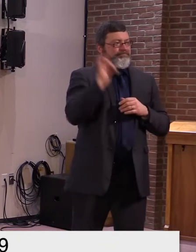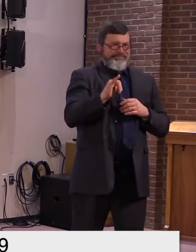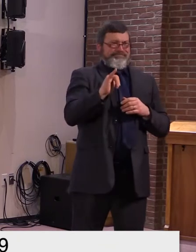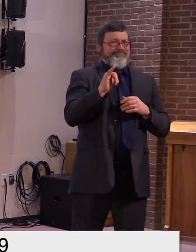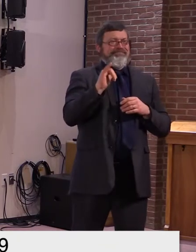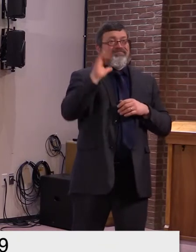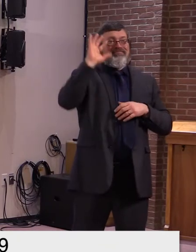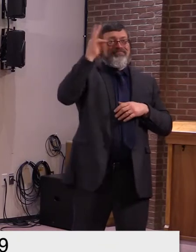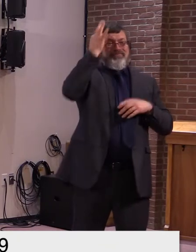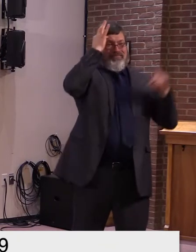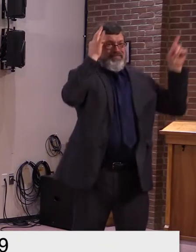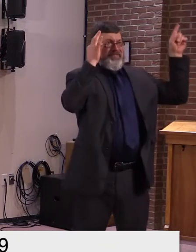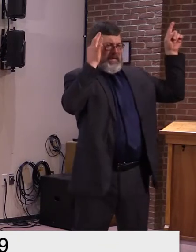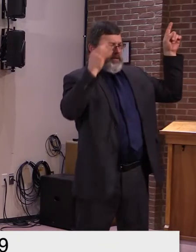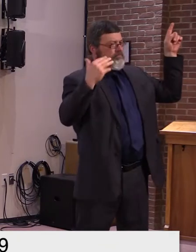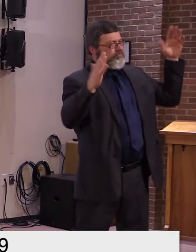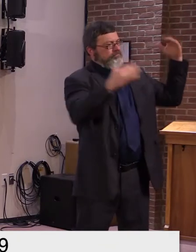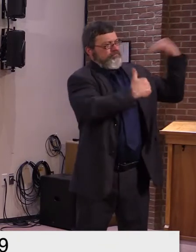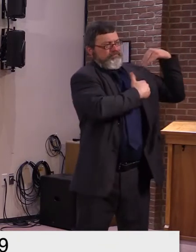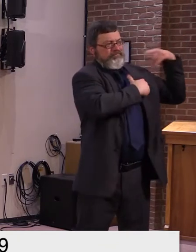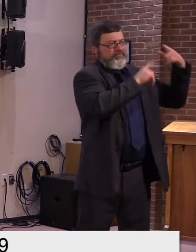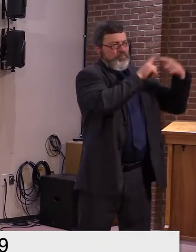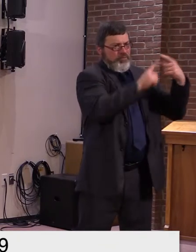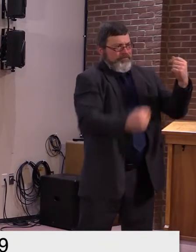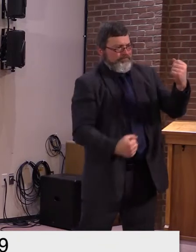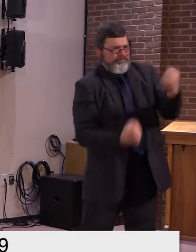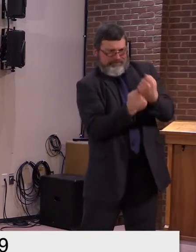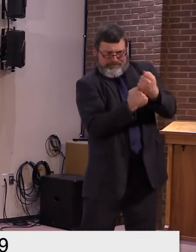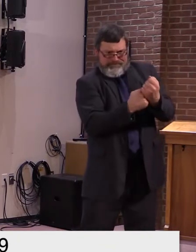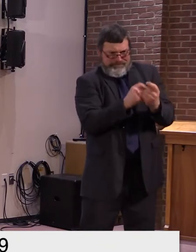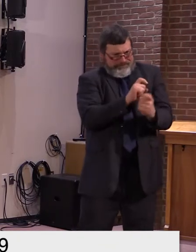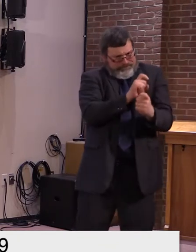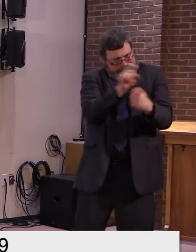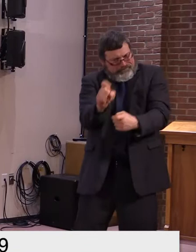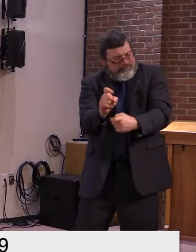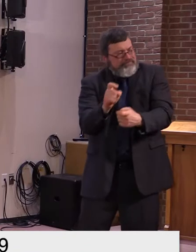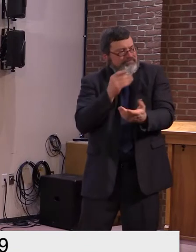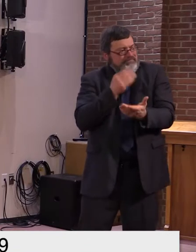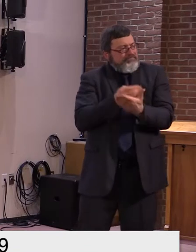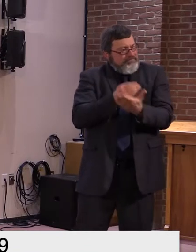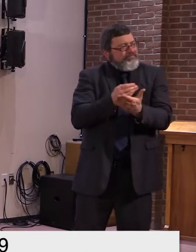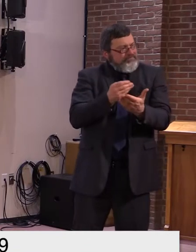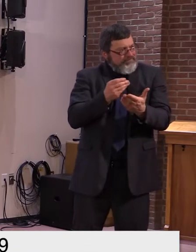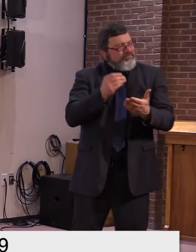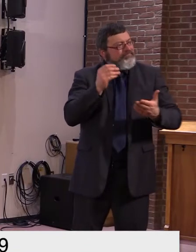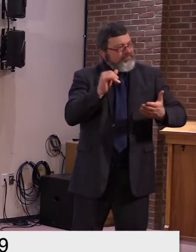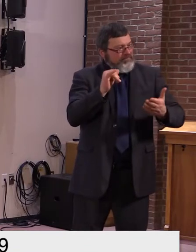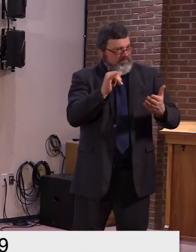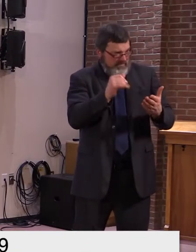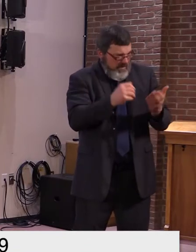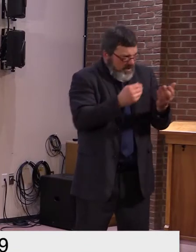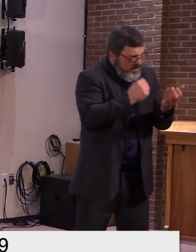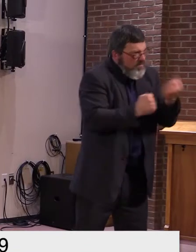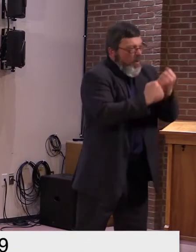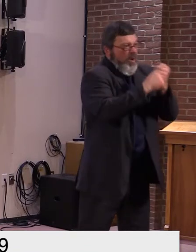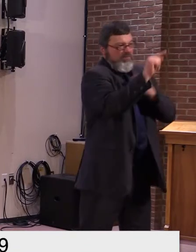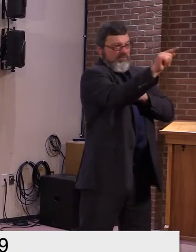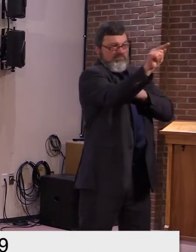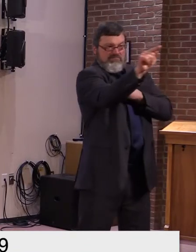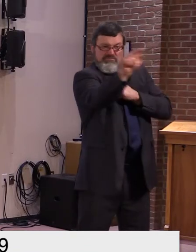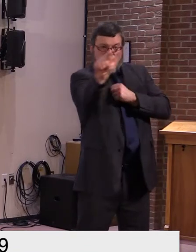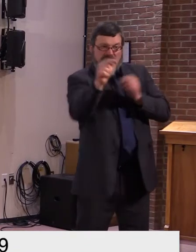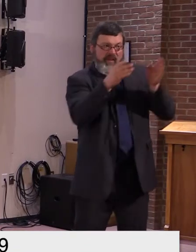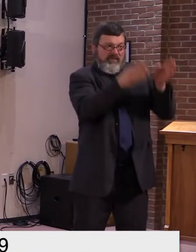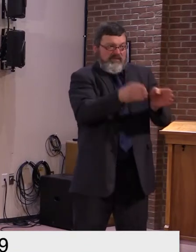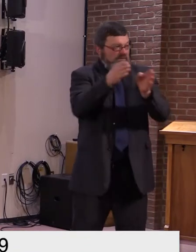is to be that fiscal backstop to help our individual citizens, our families, our small businesses